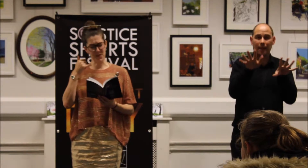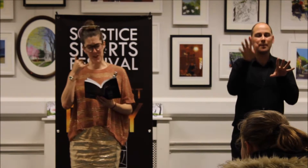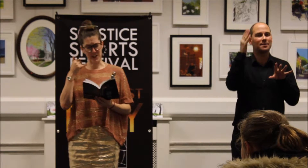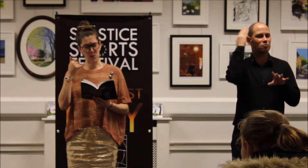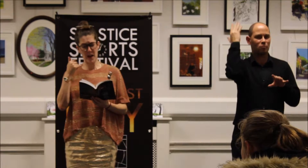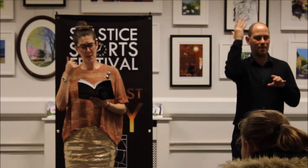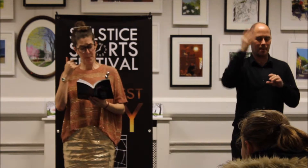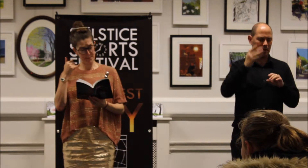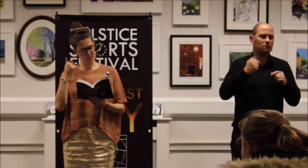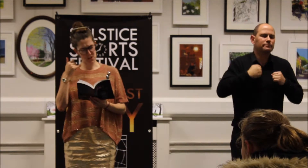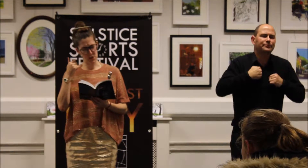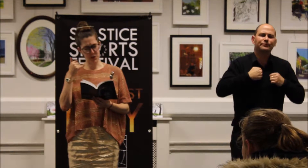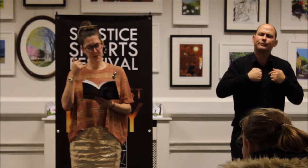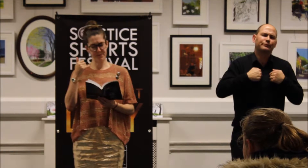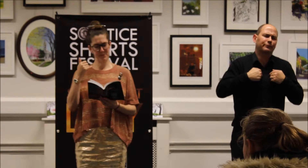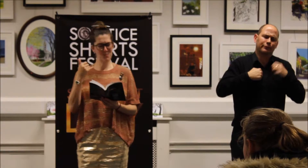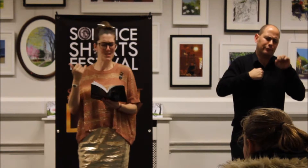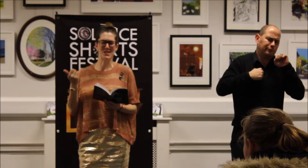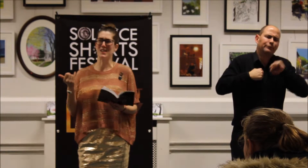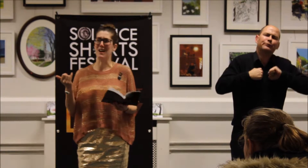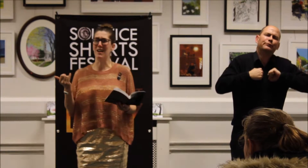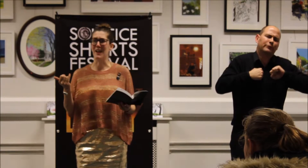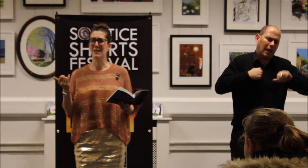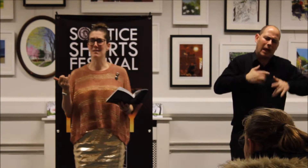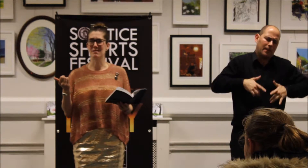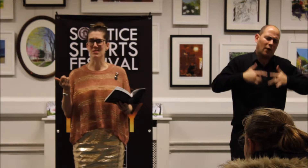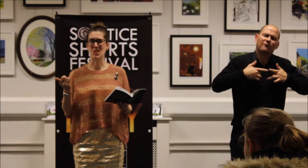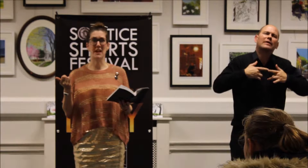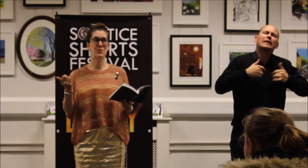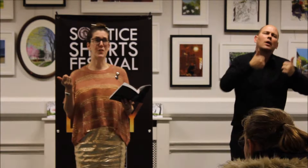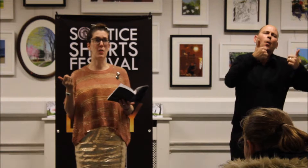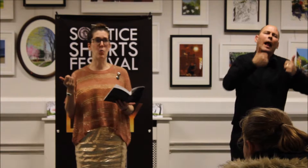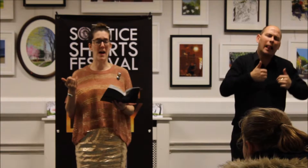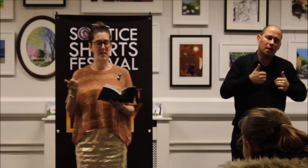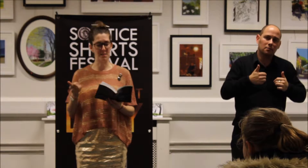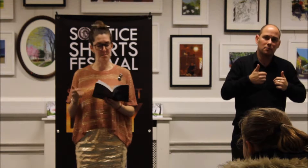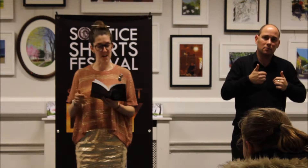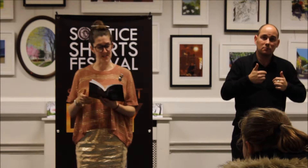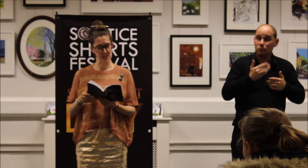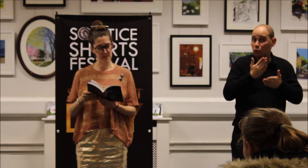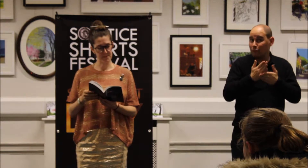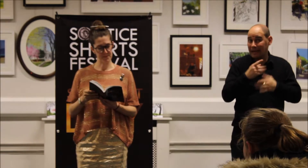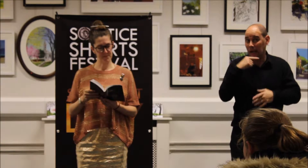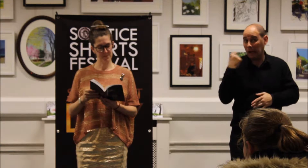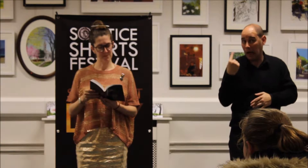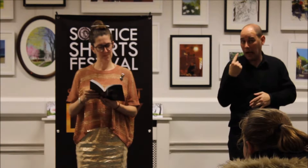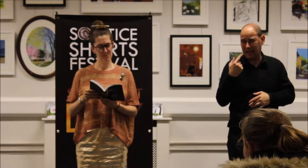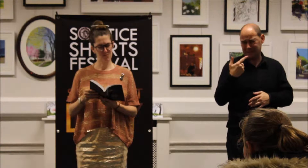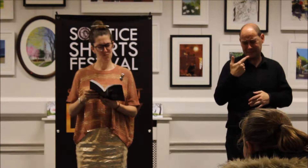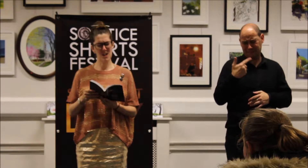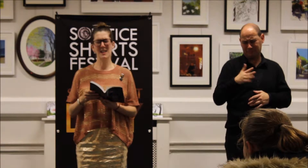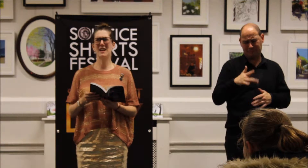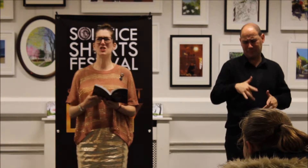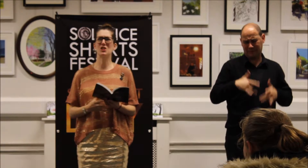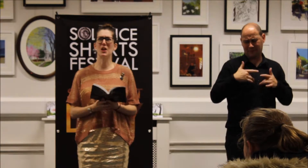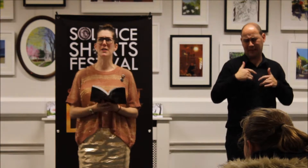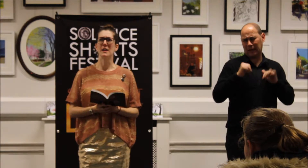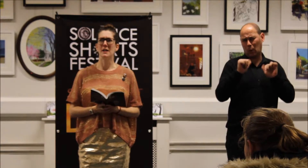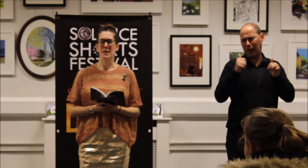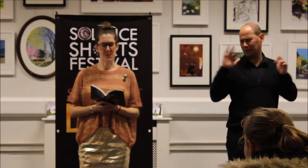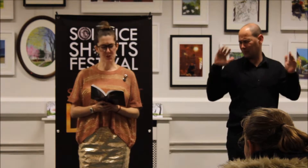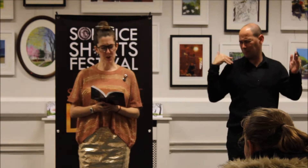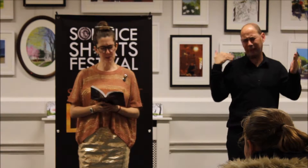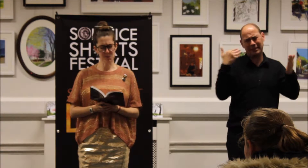"I'm not feeling well," she told them. It wasn't a lie. She hadn't felt well in months. Really, she